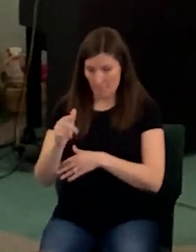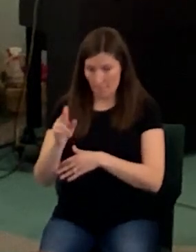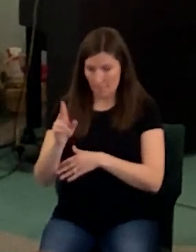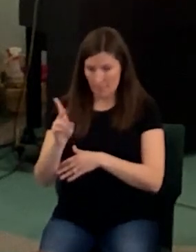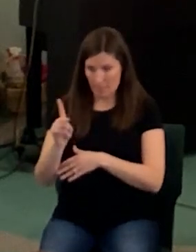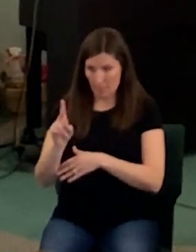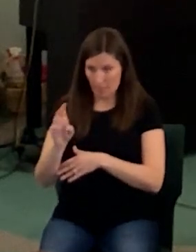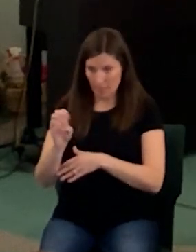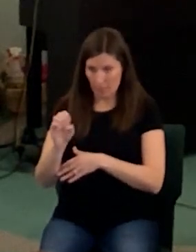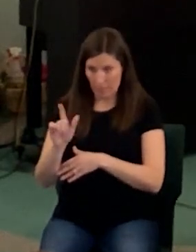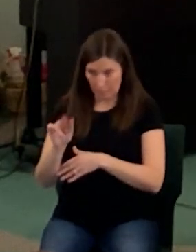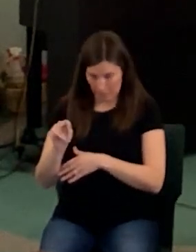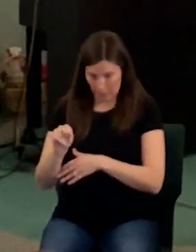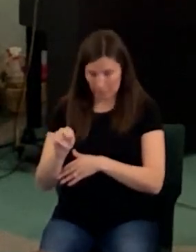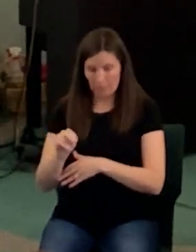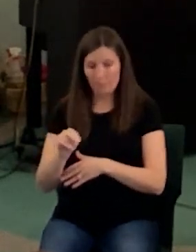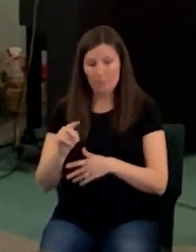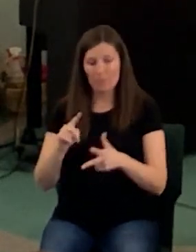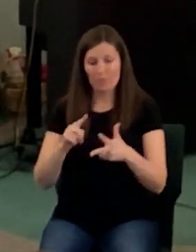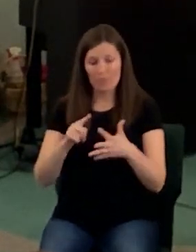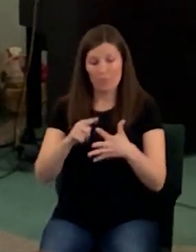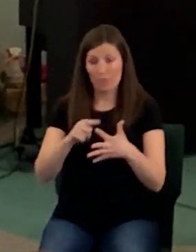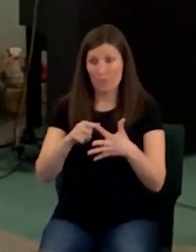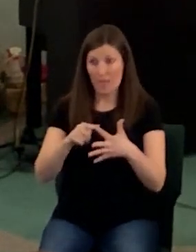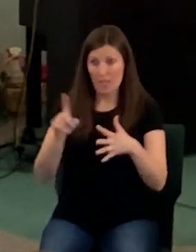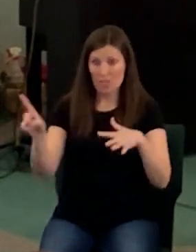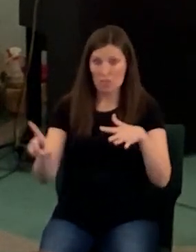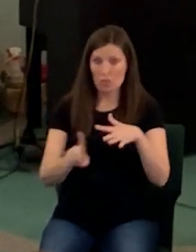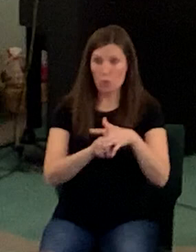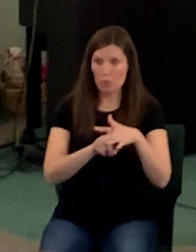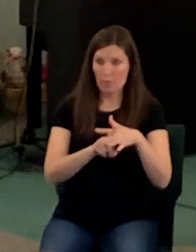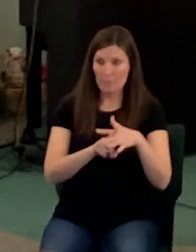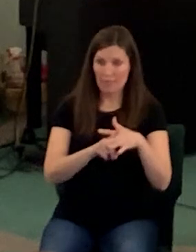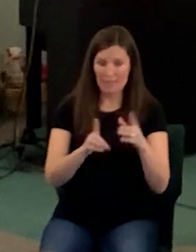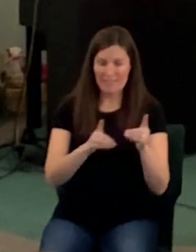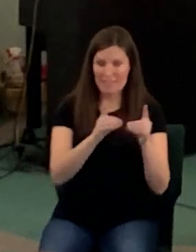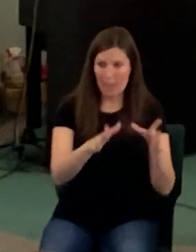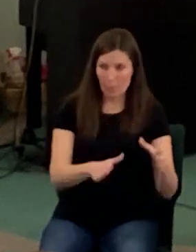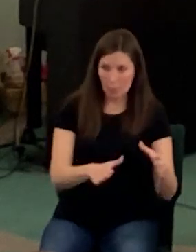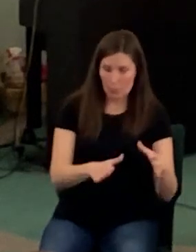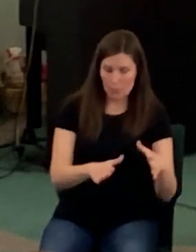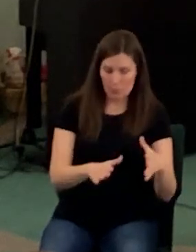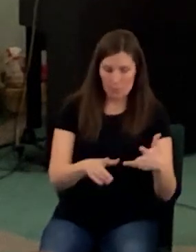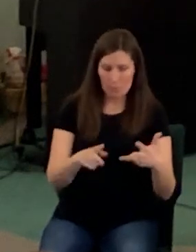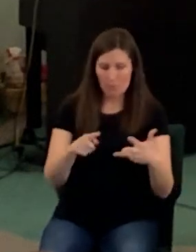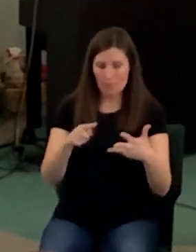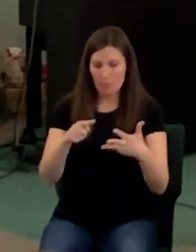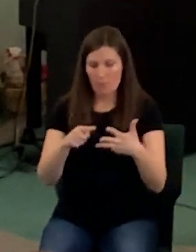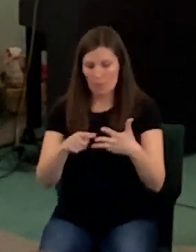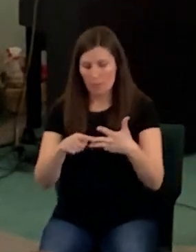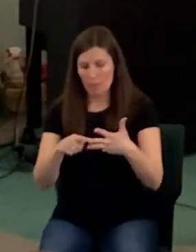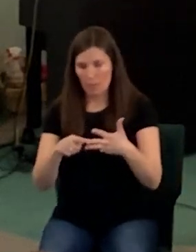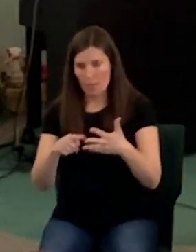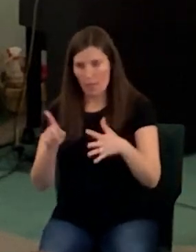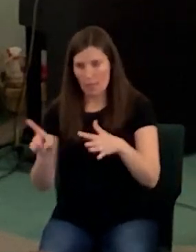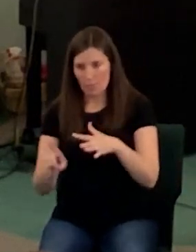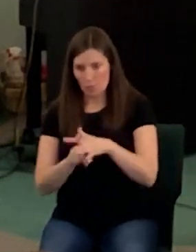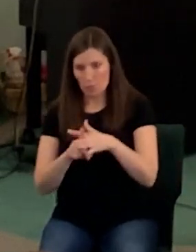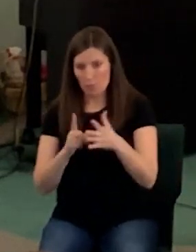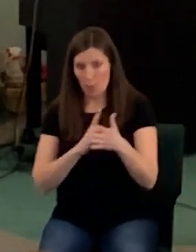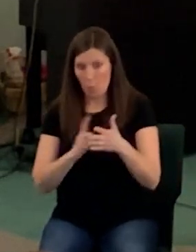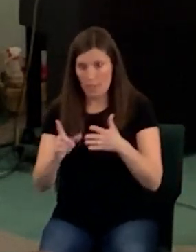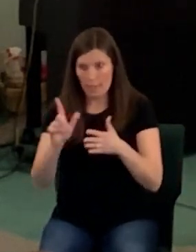Then he shows up to the group of disciples, 10 disciples without Thomas. Then he shows up again a week later to those